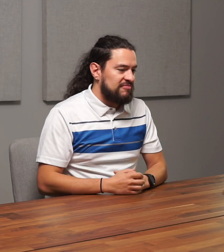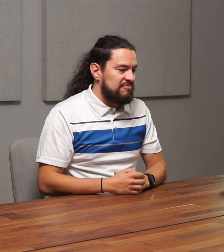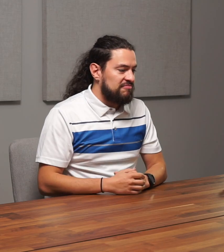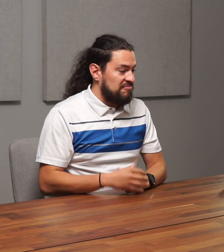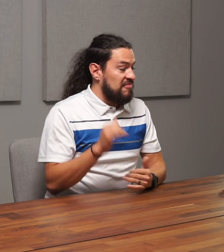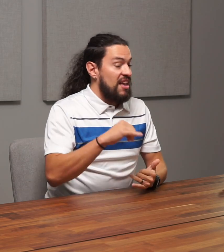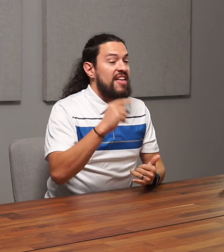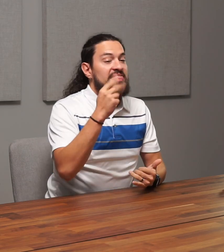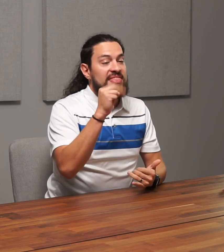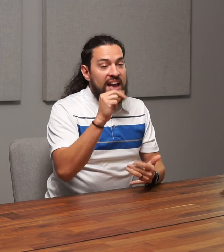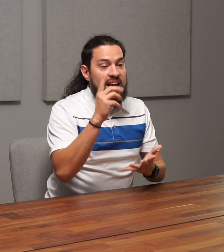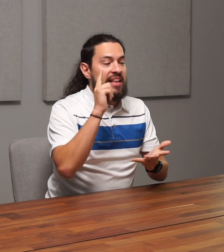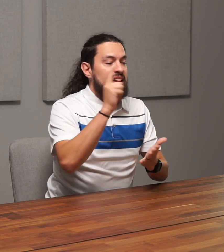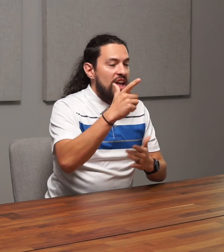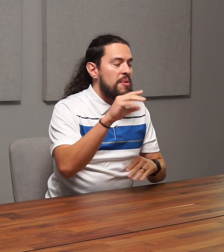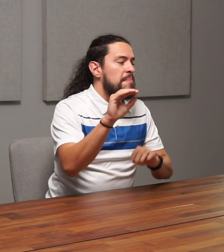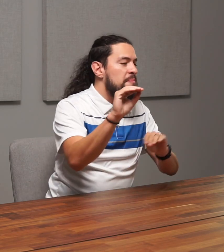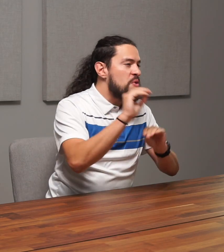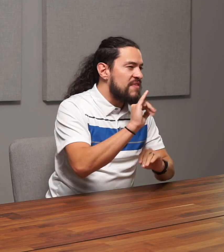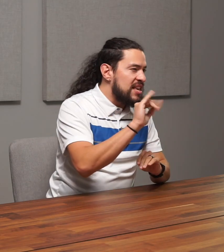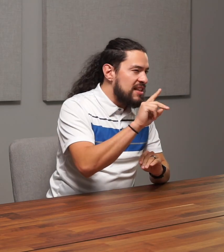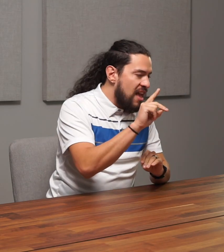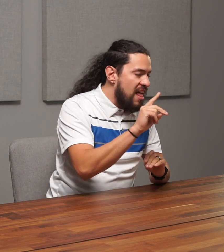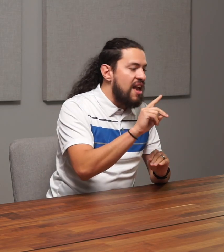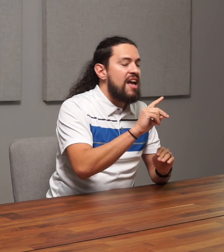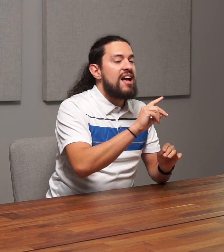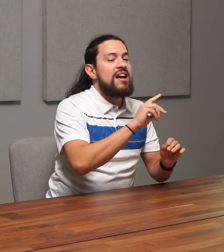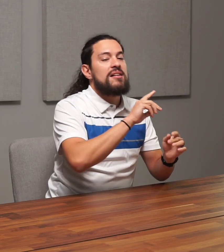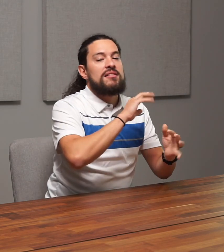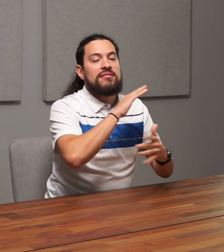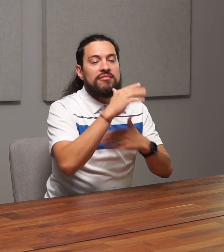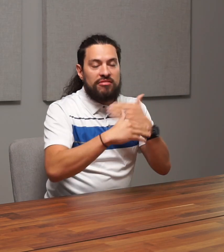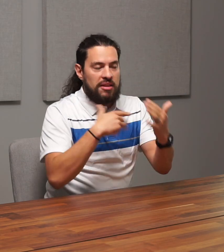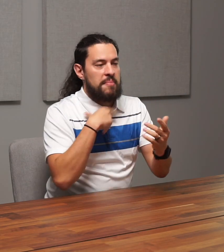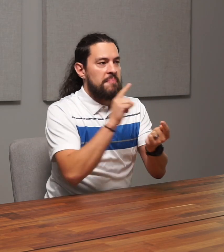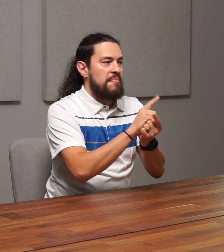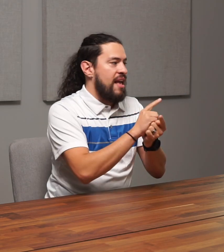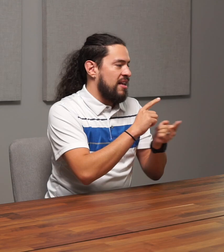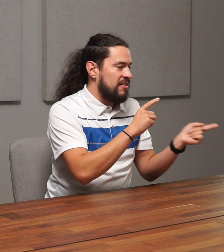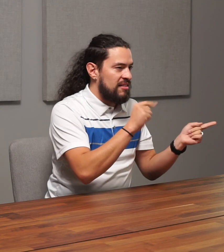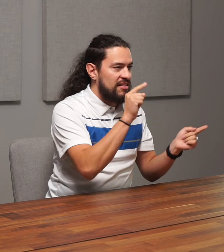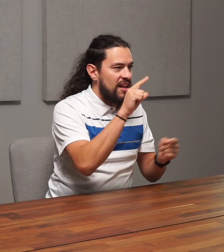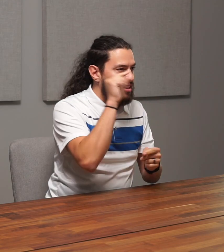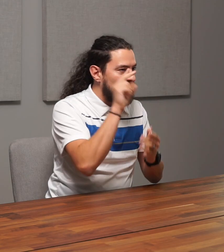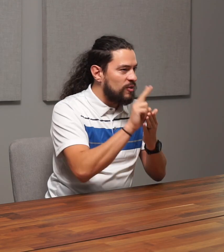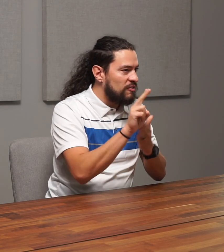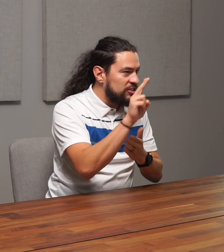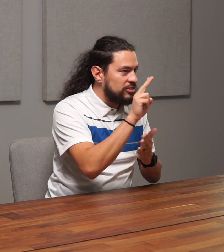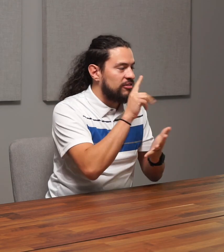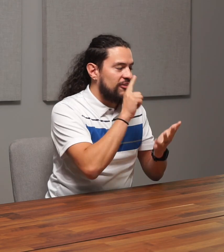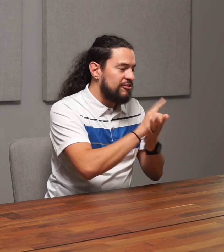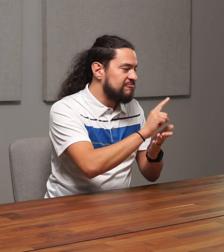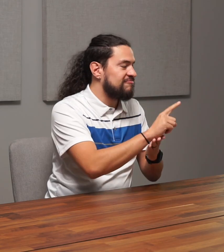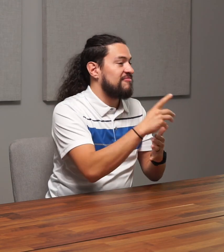that was probably the huge and biggest blessing that we've ever had several years later we moved to indiana uh